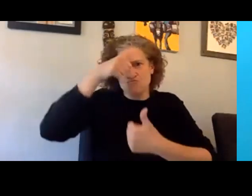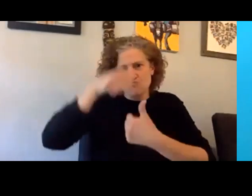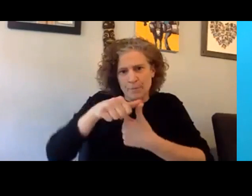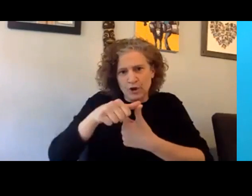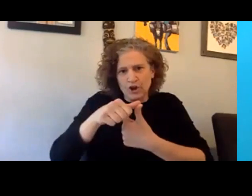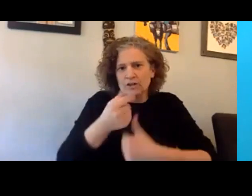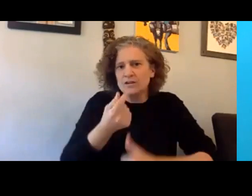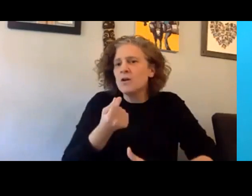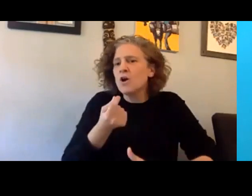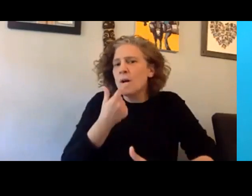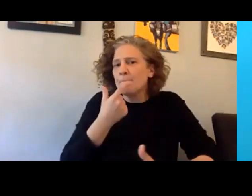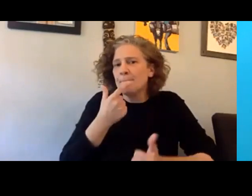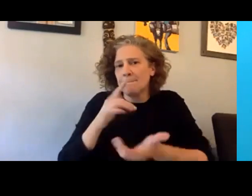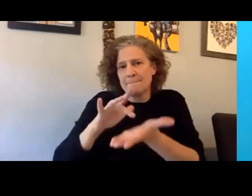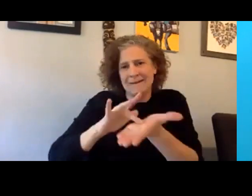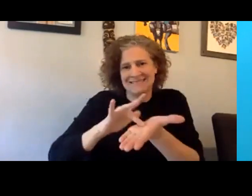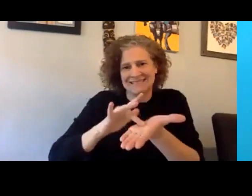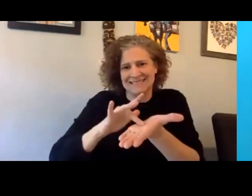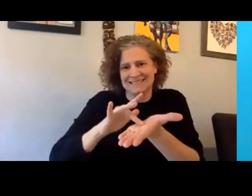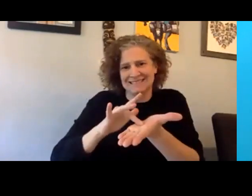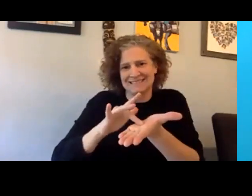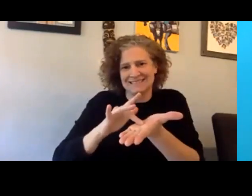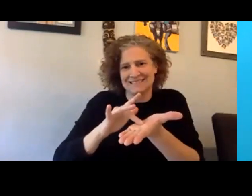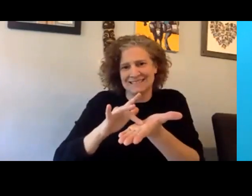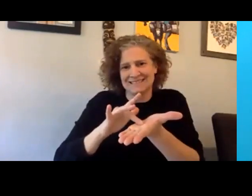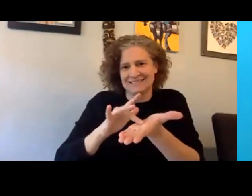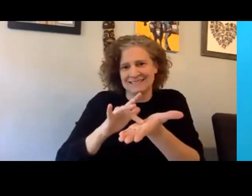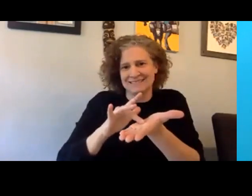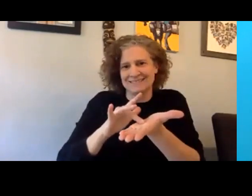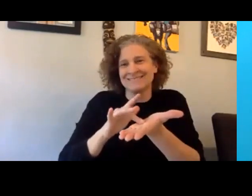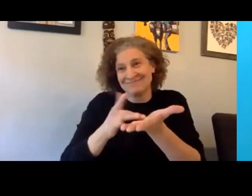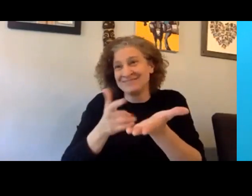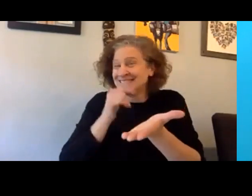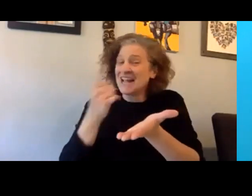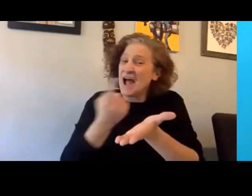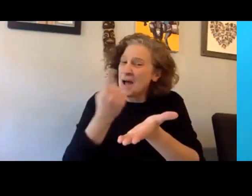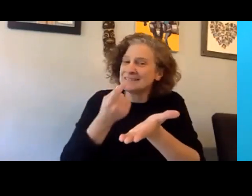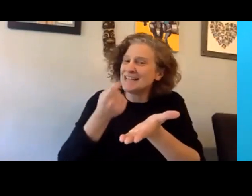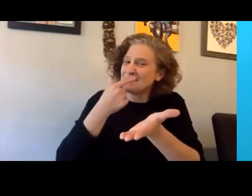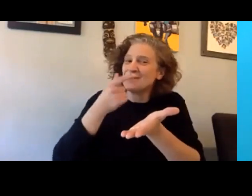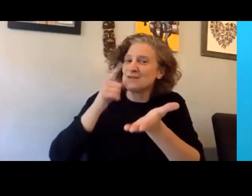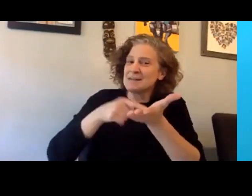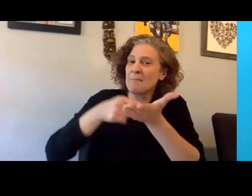Okay, and remember,